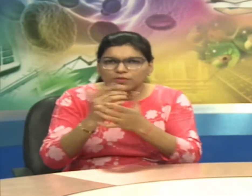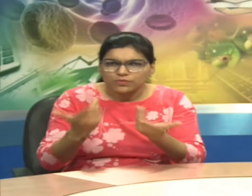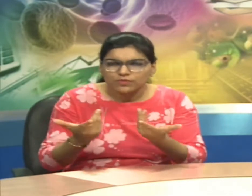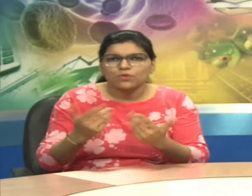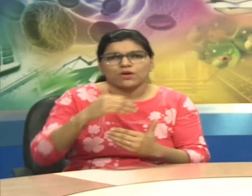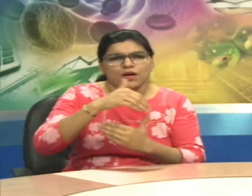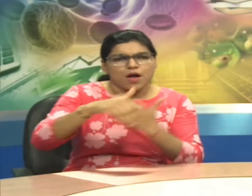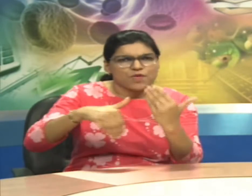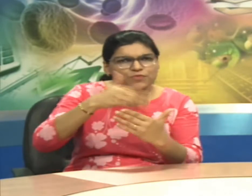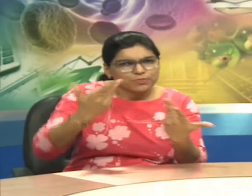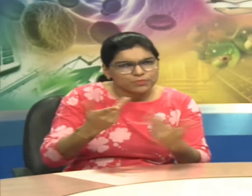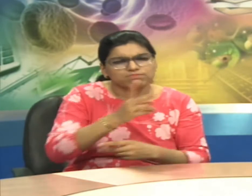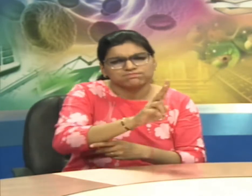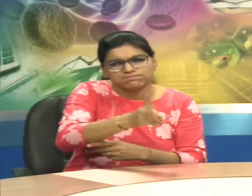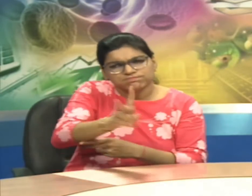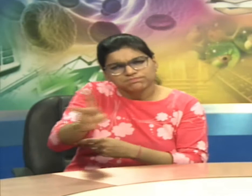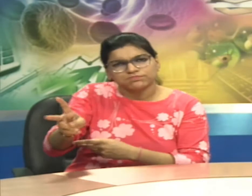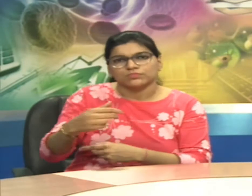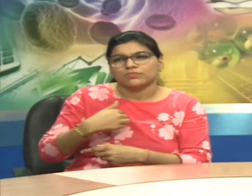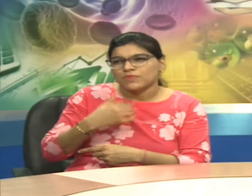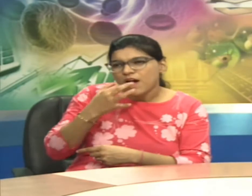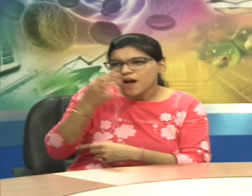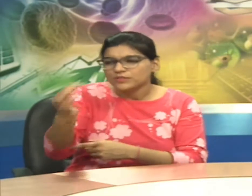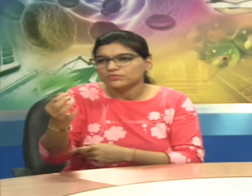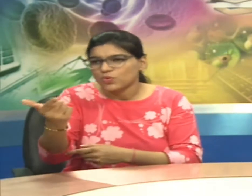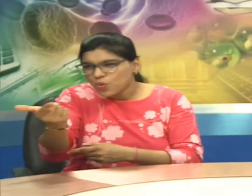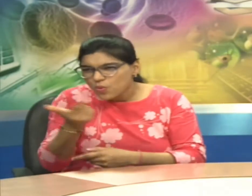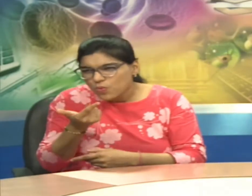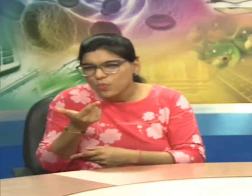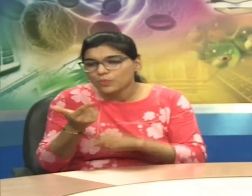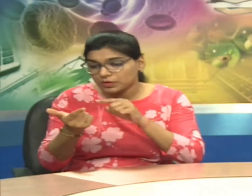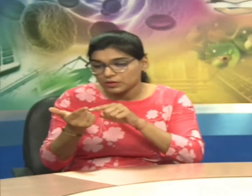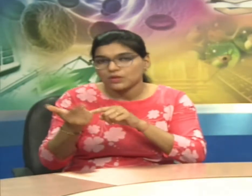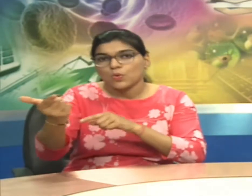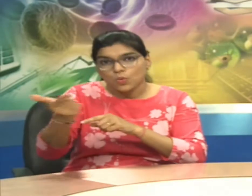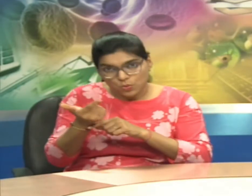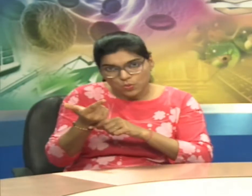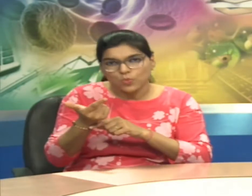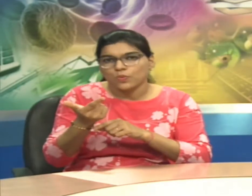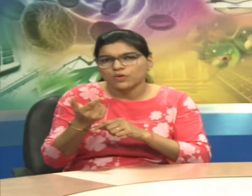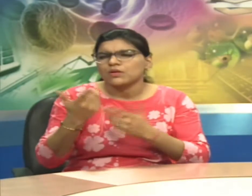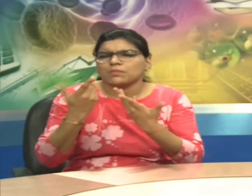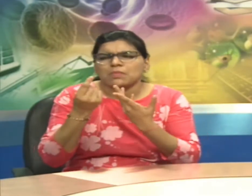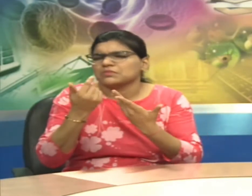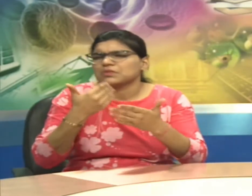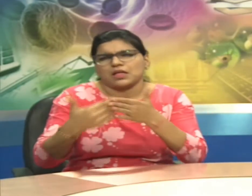ask for money or ask for any friend to give money. That action is termed